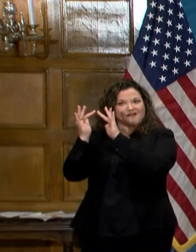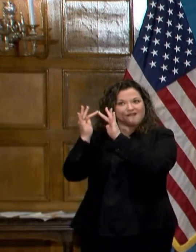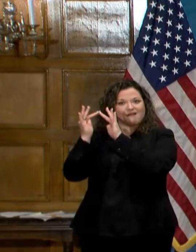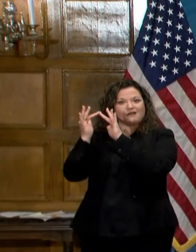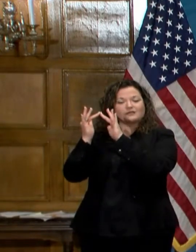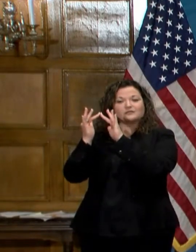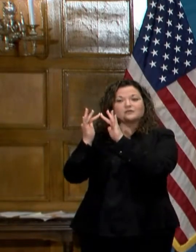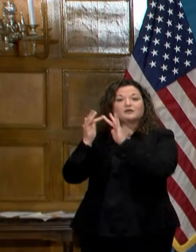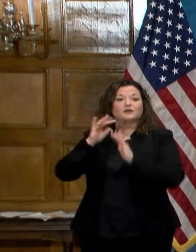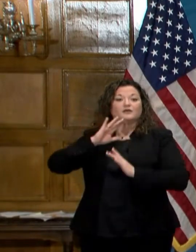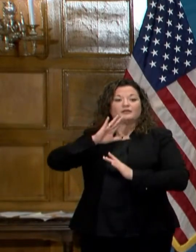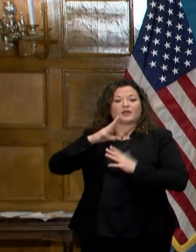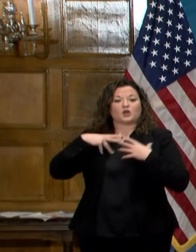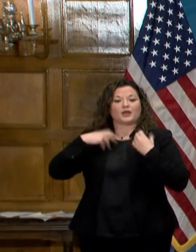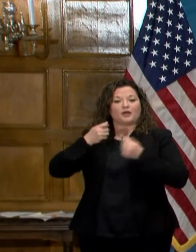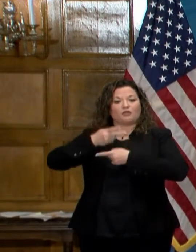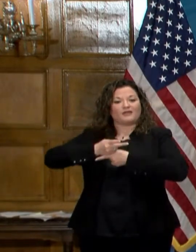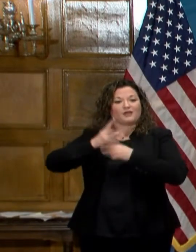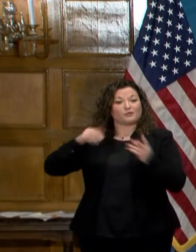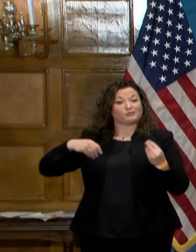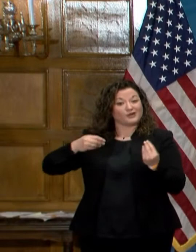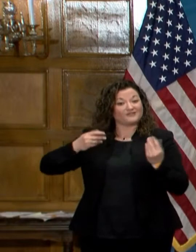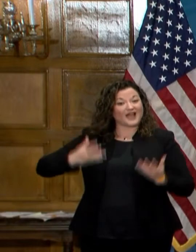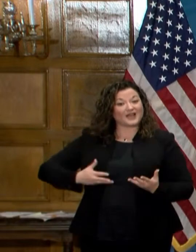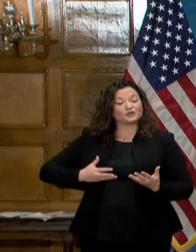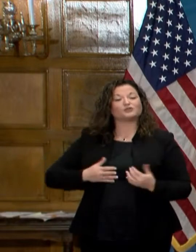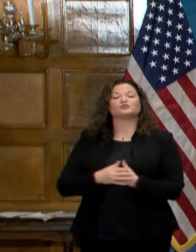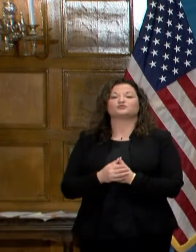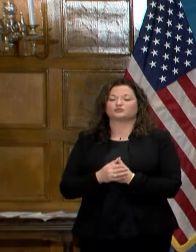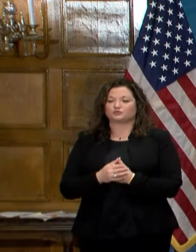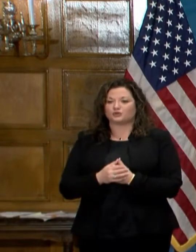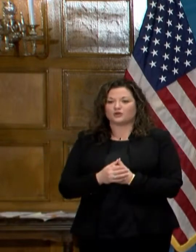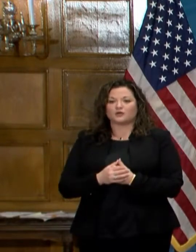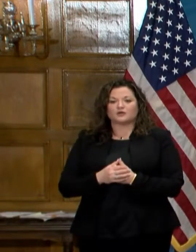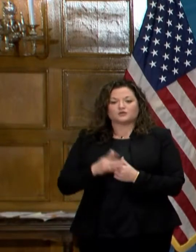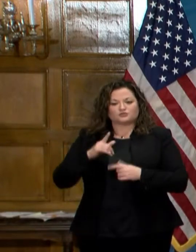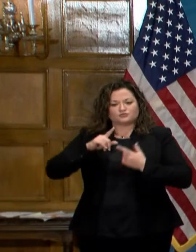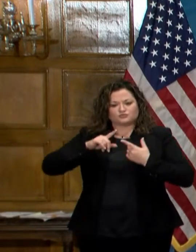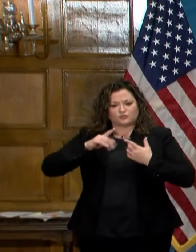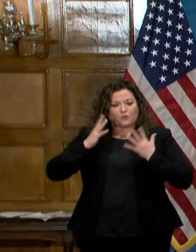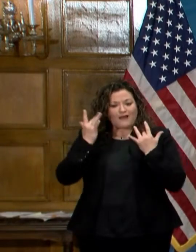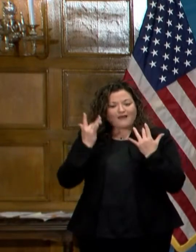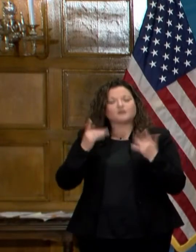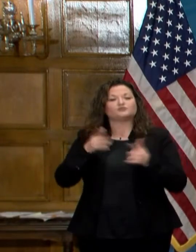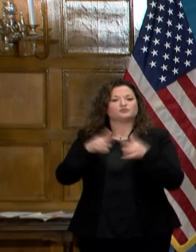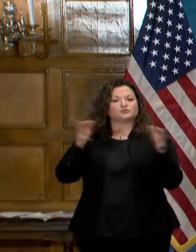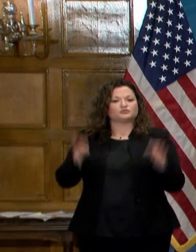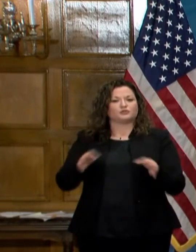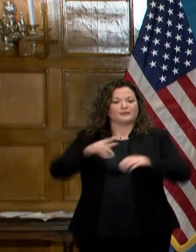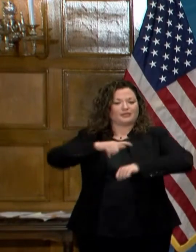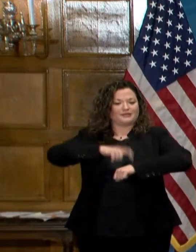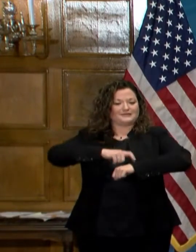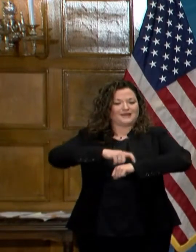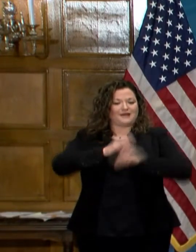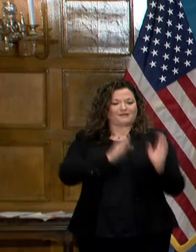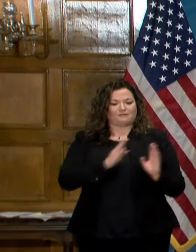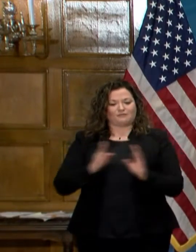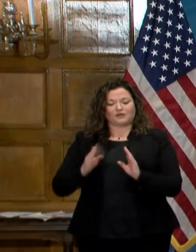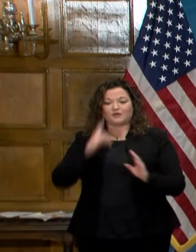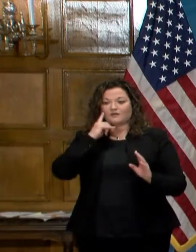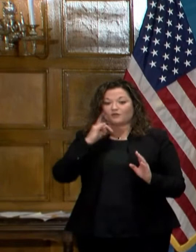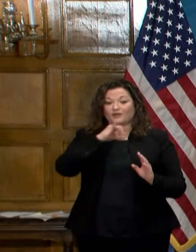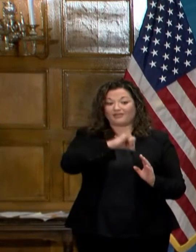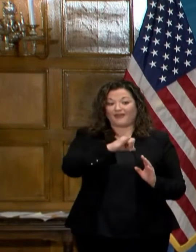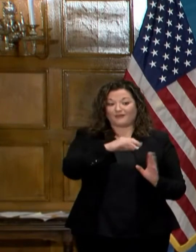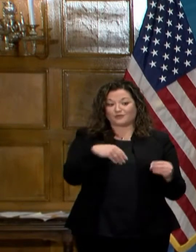healthcare providers and trying to determine what's the time frame that particular provider, whether